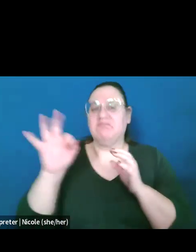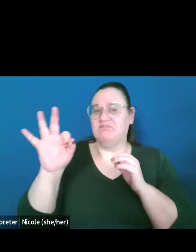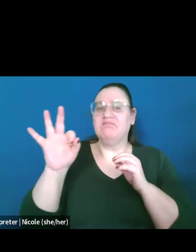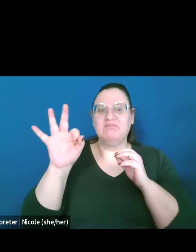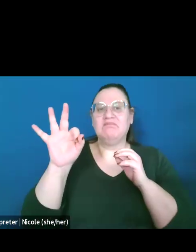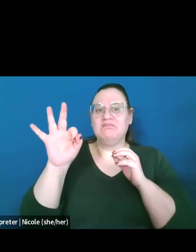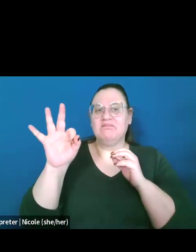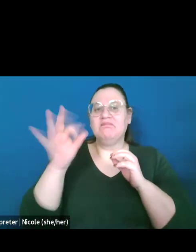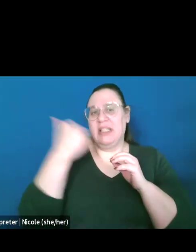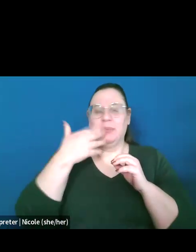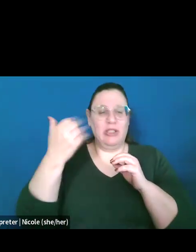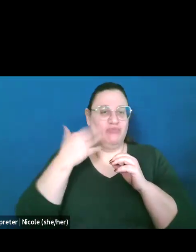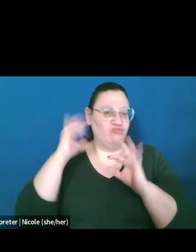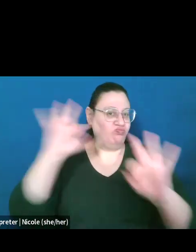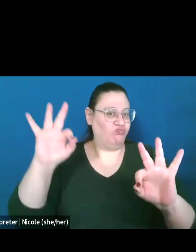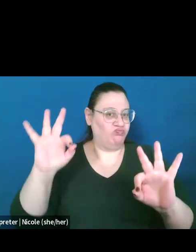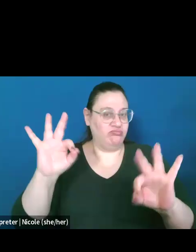That's coming through better. So